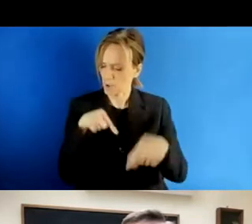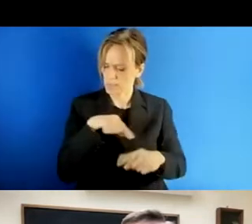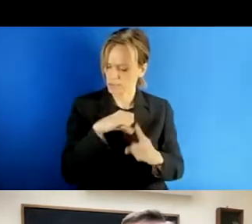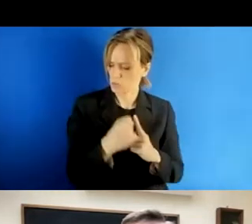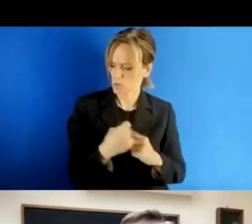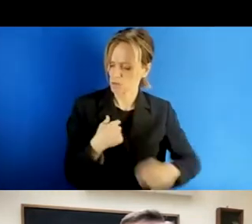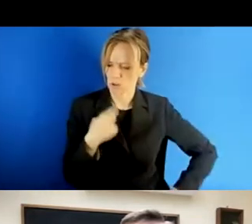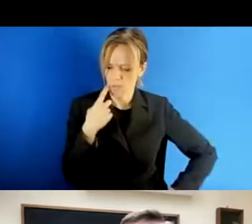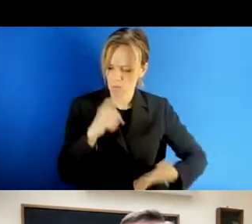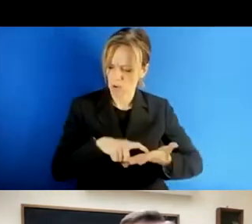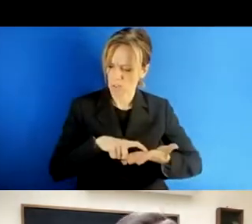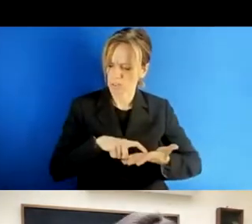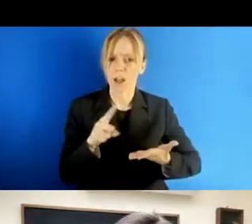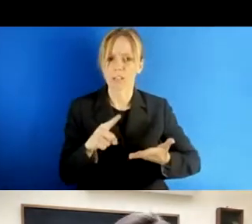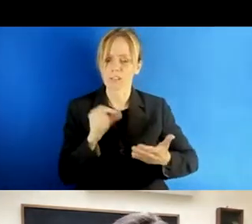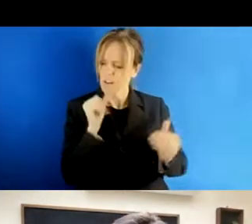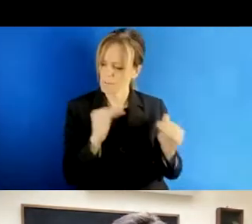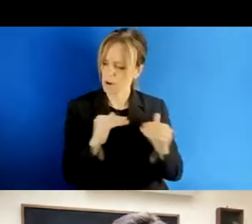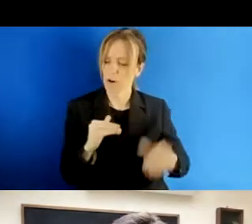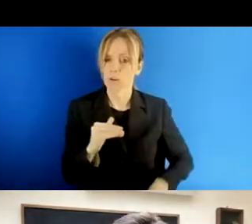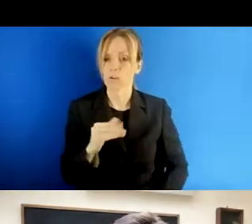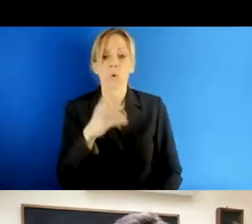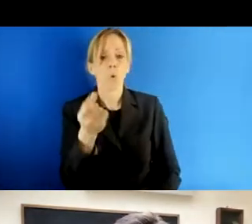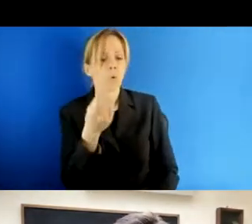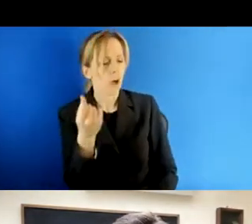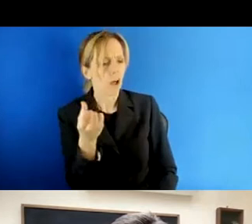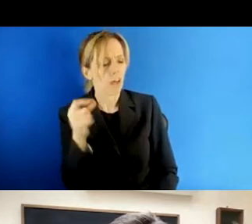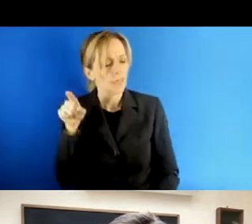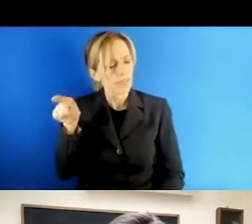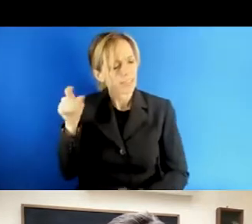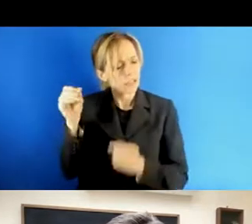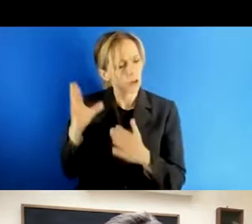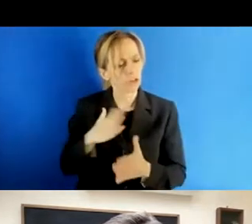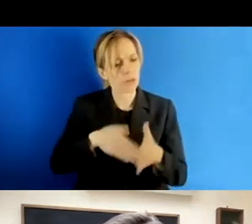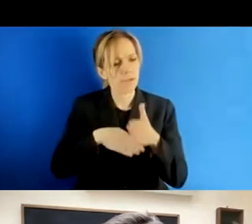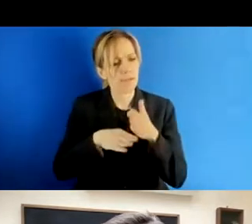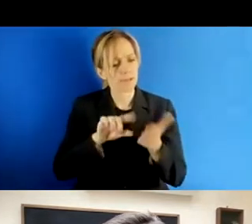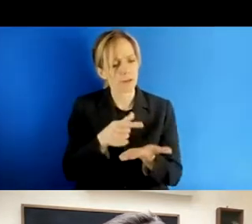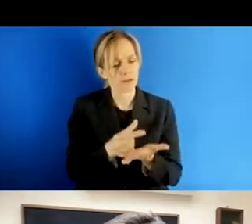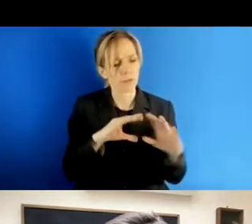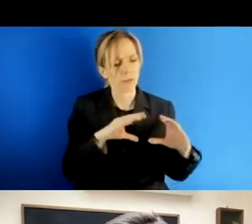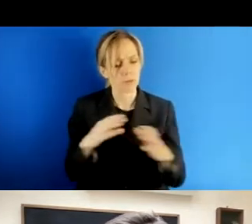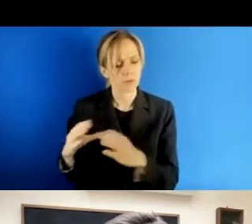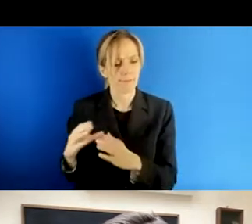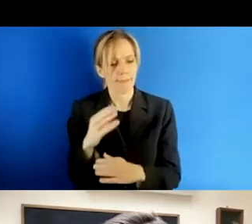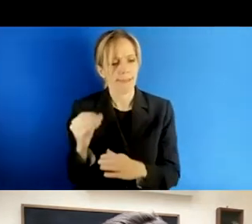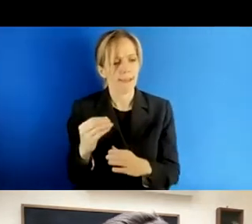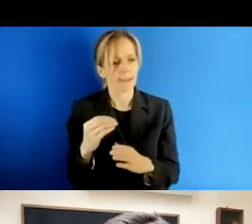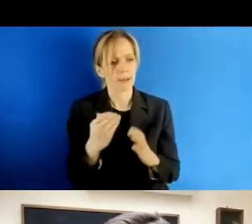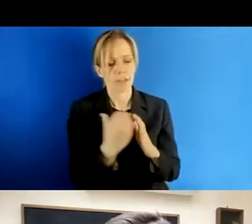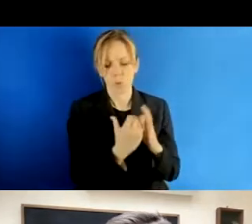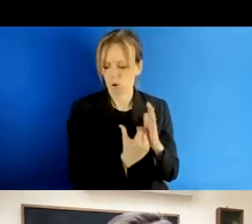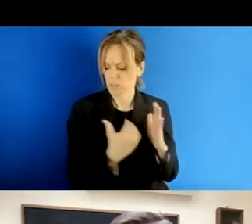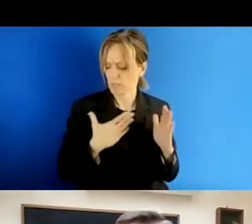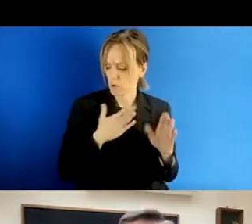So hold on a minute. The instructors in my undergraduate courses and the courses I have already taken in my major last